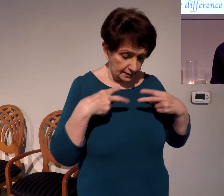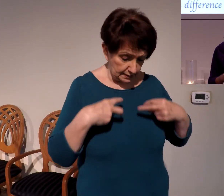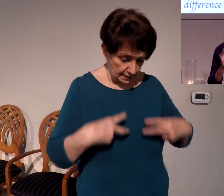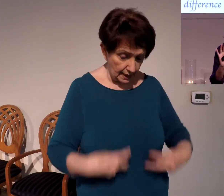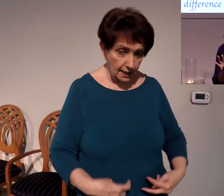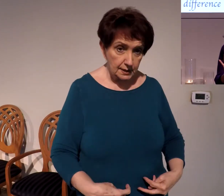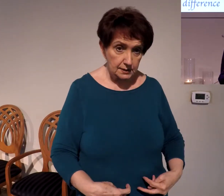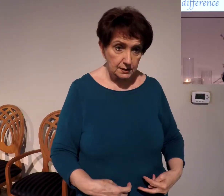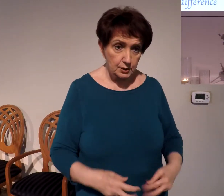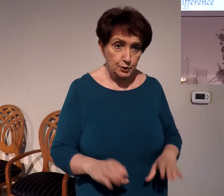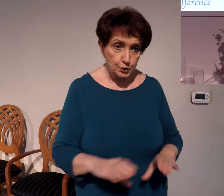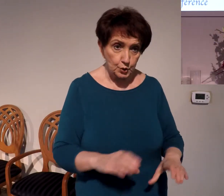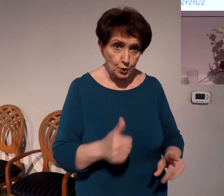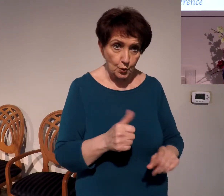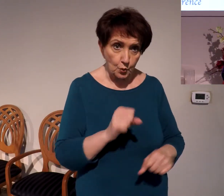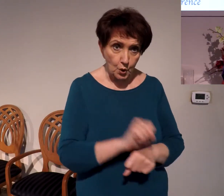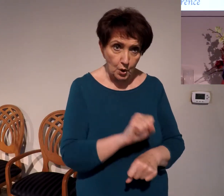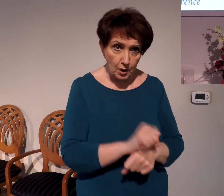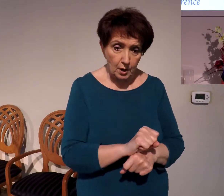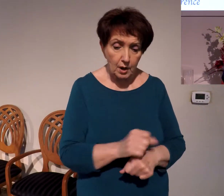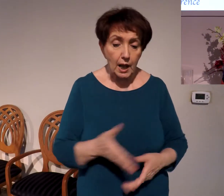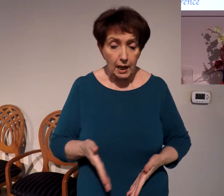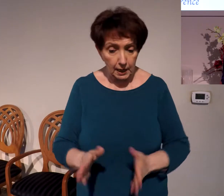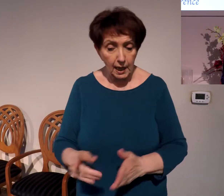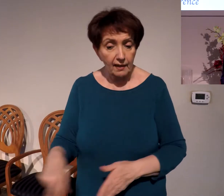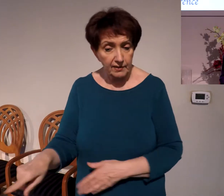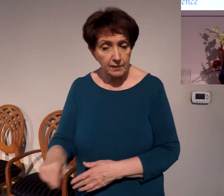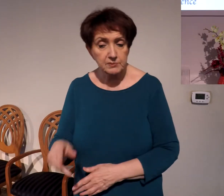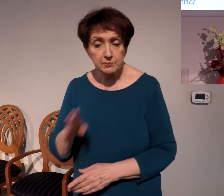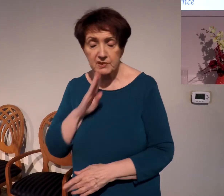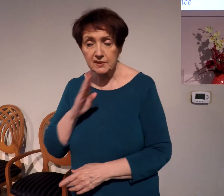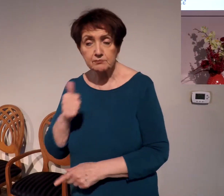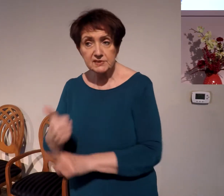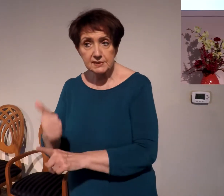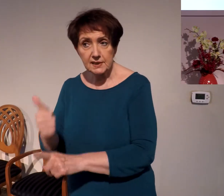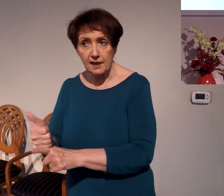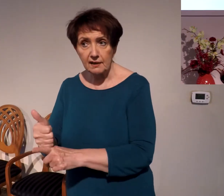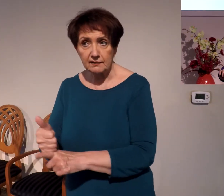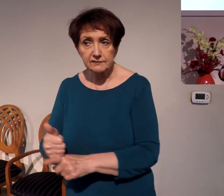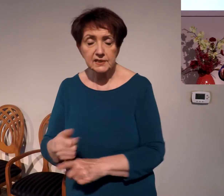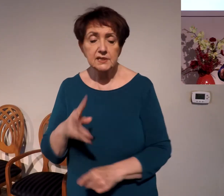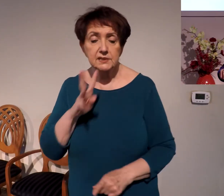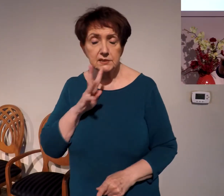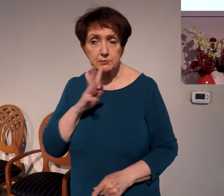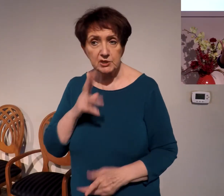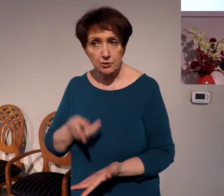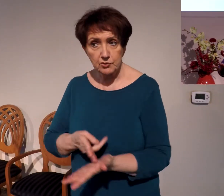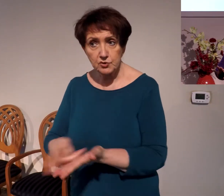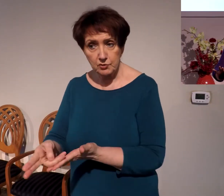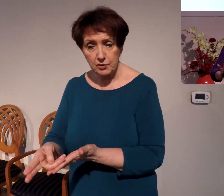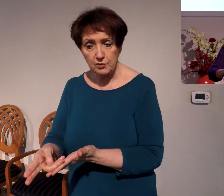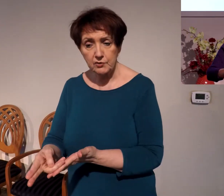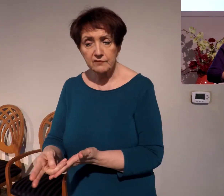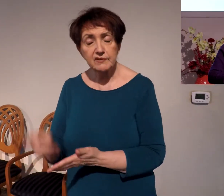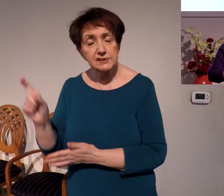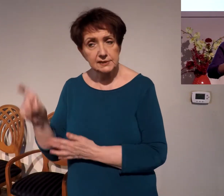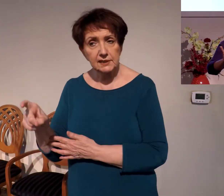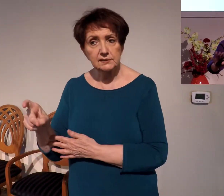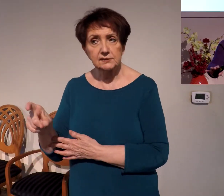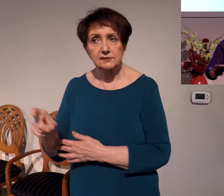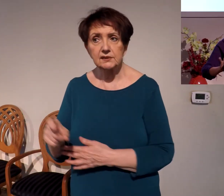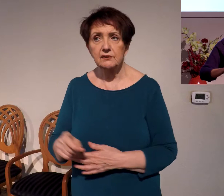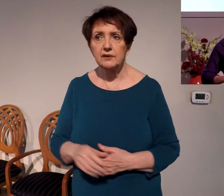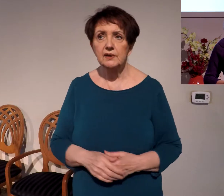work, allowing other people to be who they are, the courage to speak our truth to them if it's necessary, to say that's not okay,